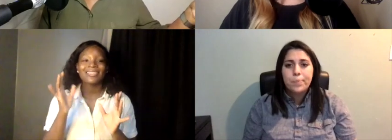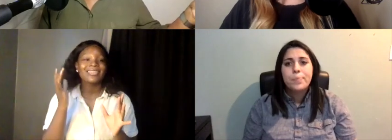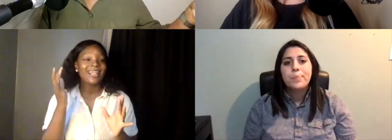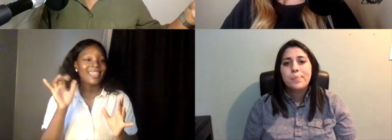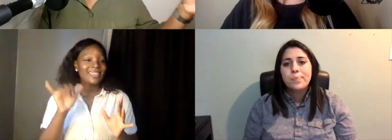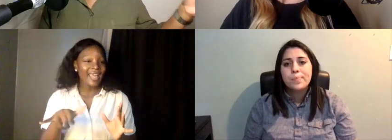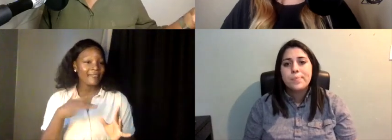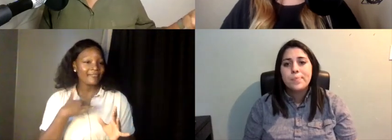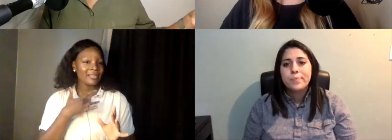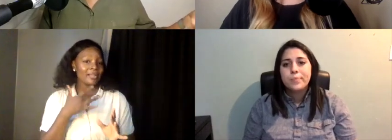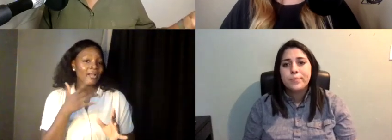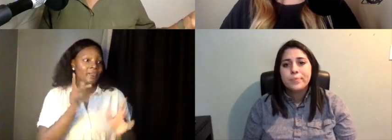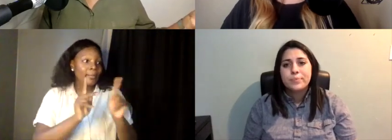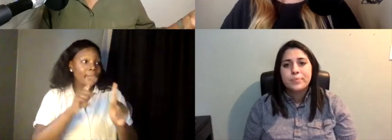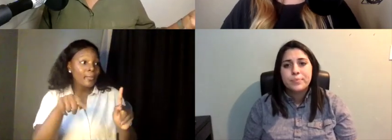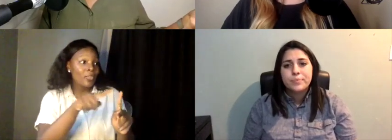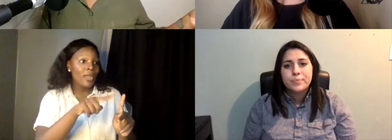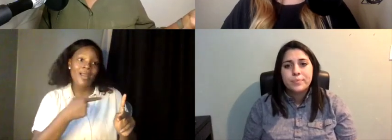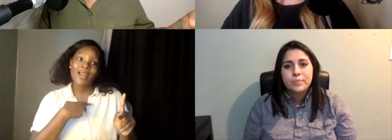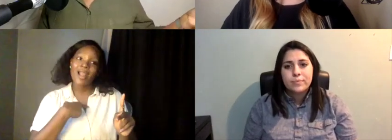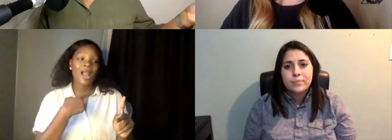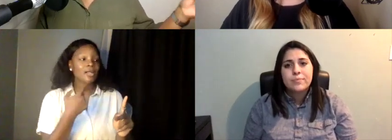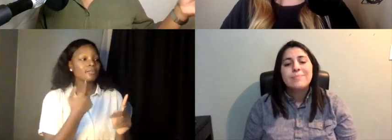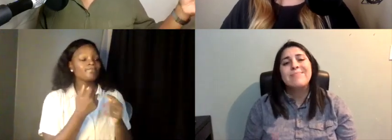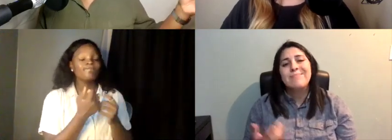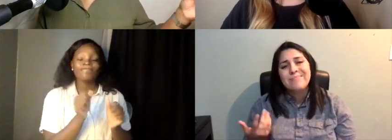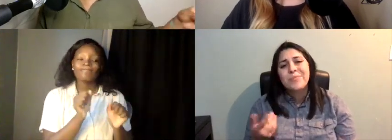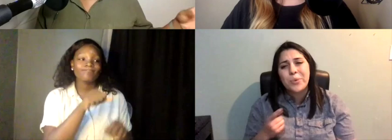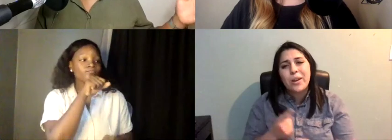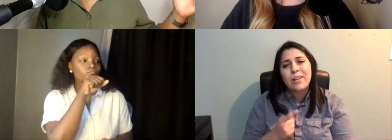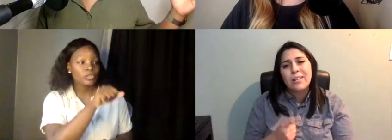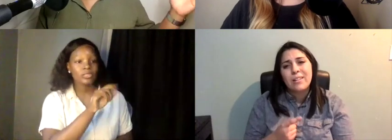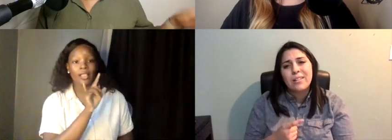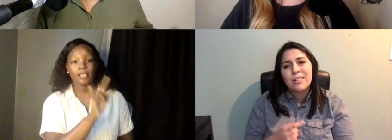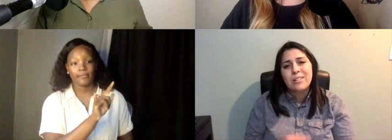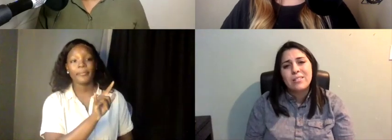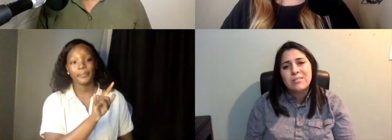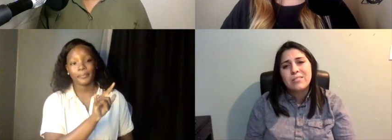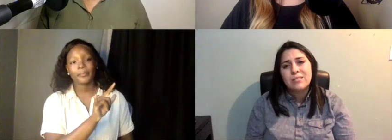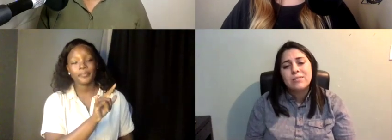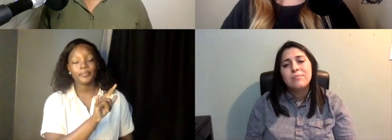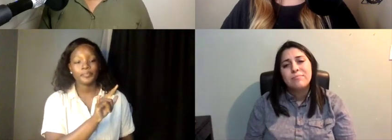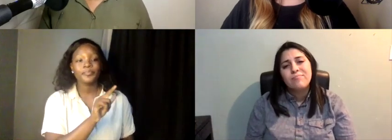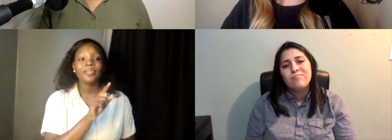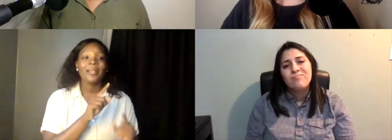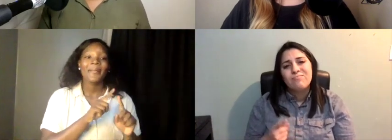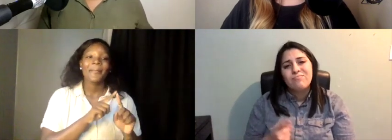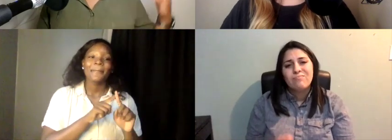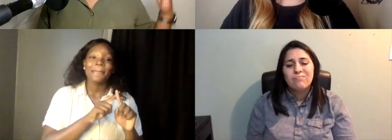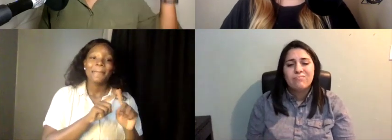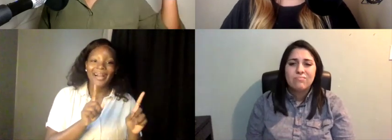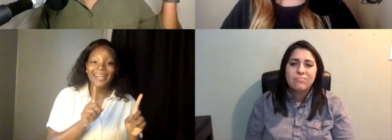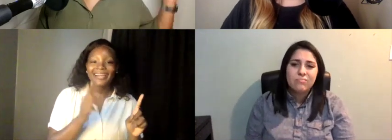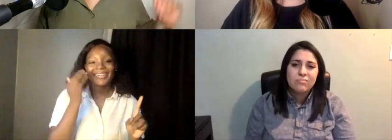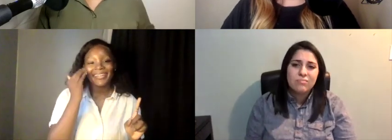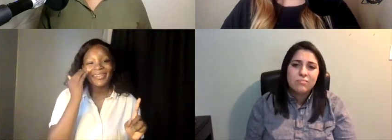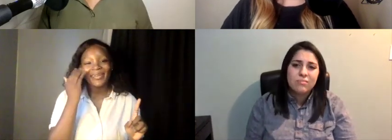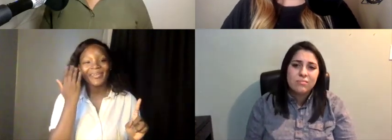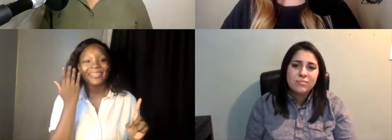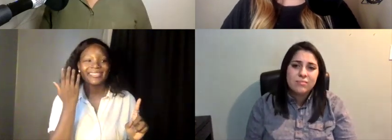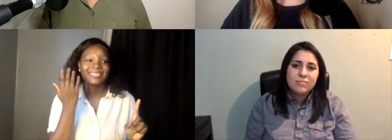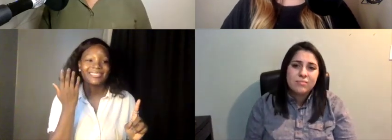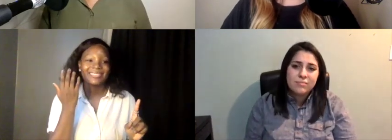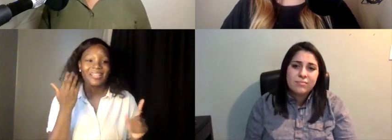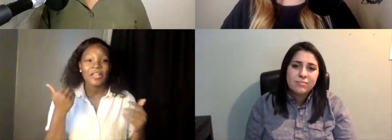I was working with. But even same thing, like, Howard Schultz, like, signing off, like, at the end of, like, our, like, you know, monthly letter,